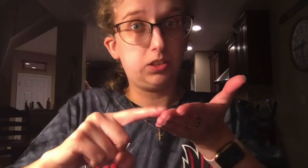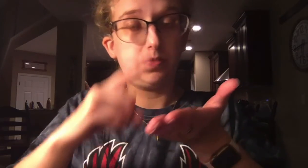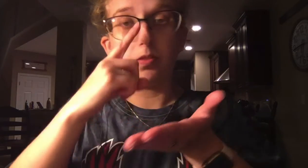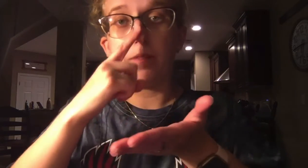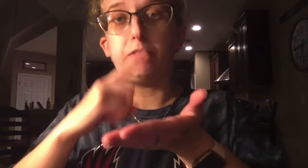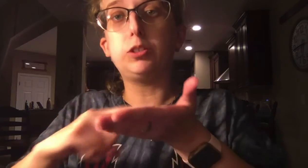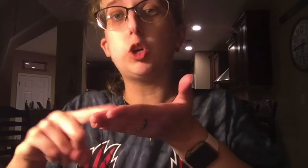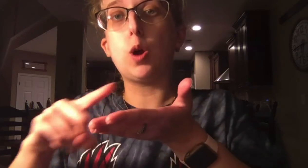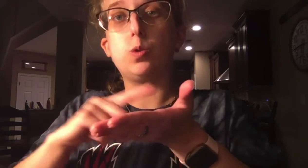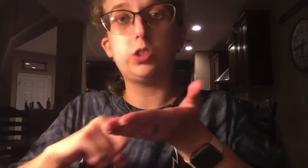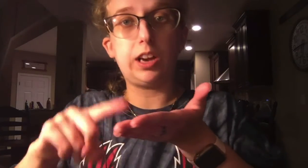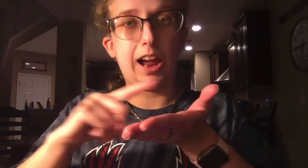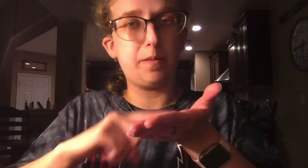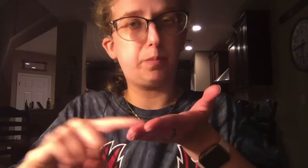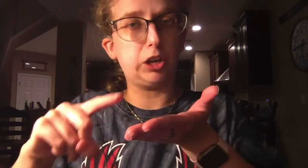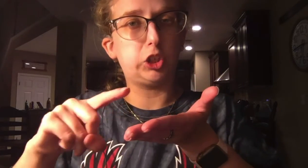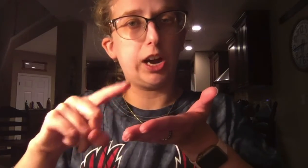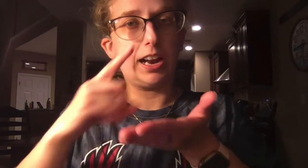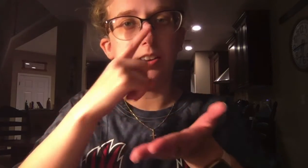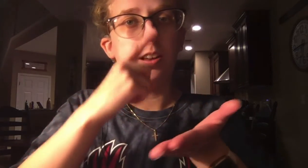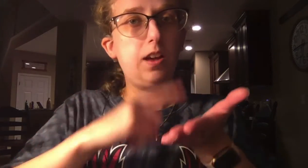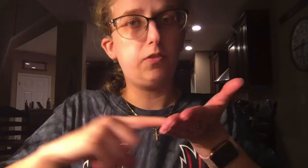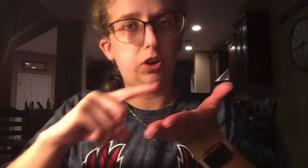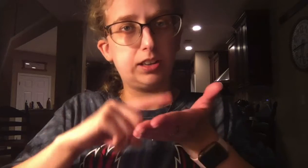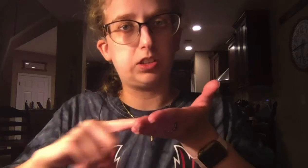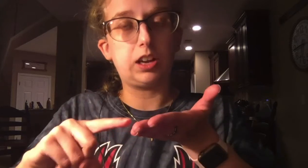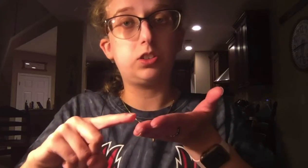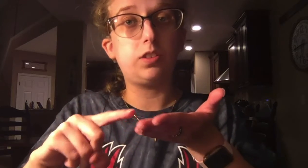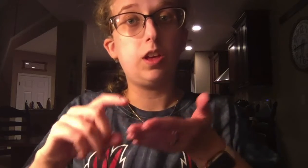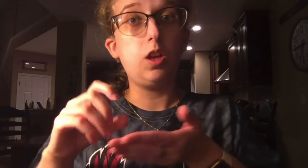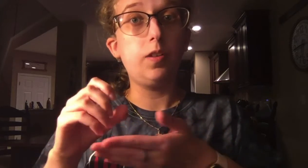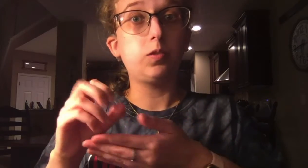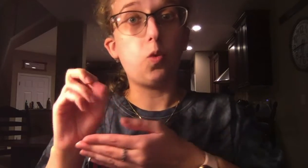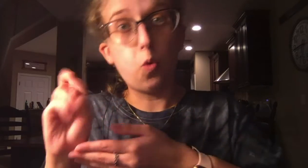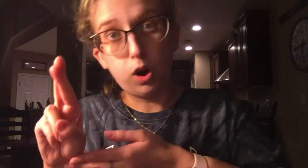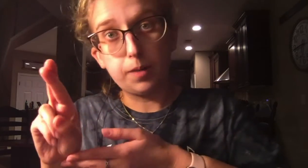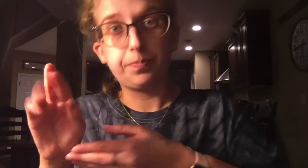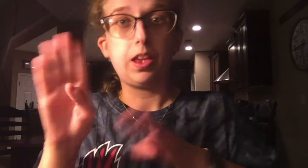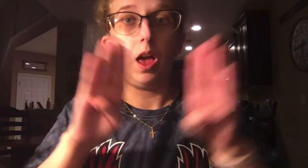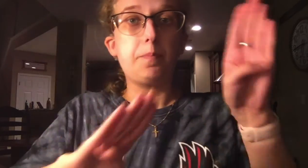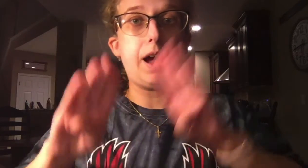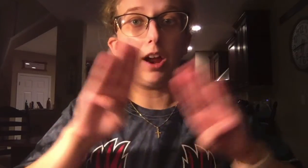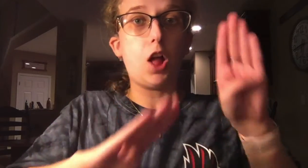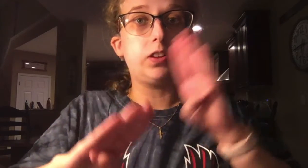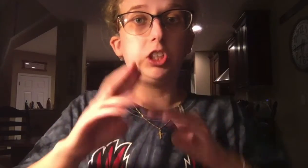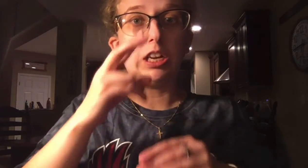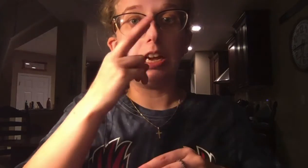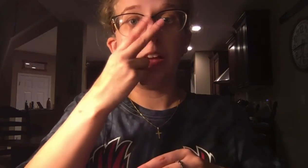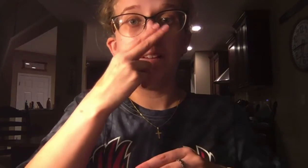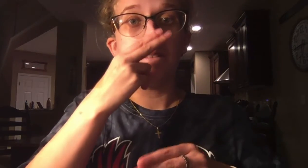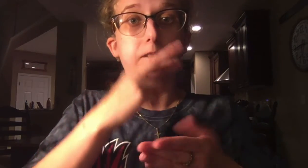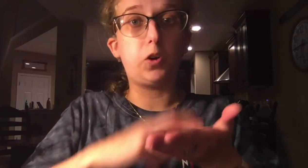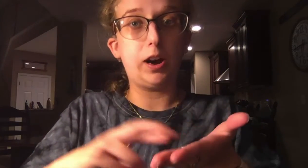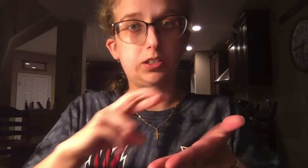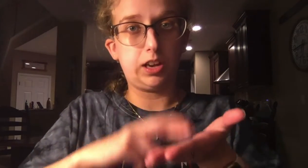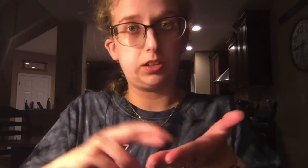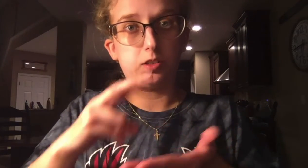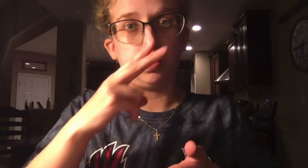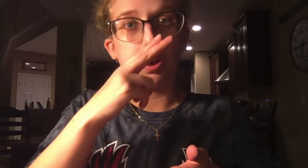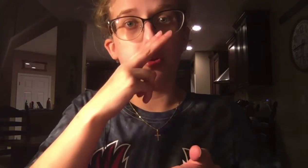come from your nose and kind of brush your hand, forensics, or biology, forensics. It goes from